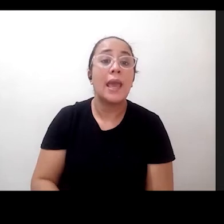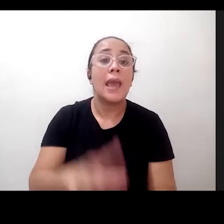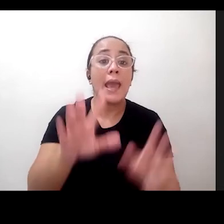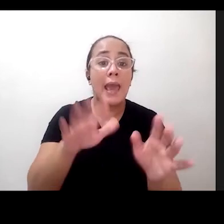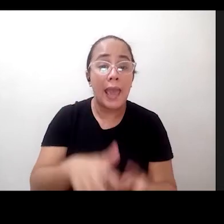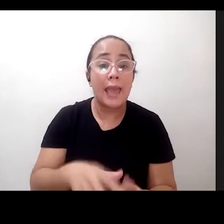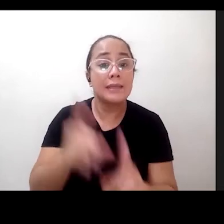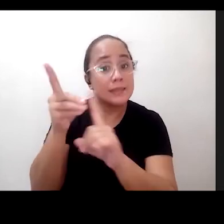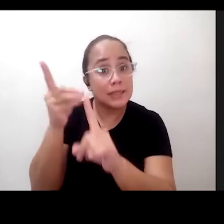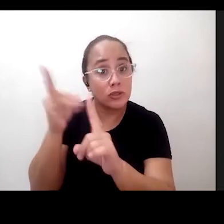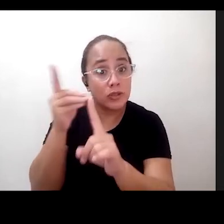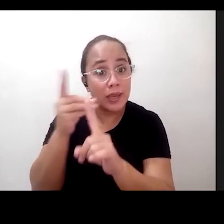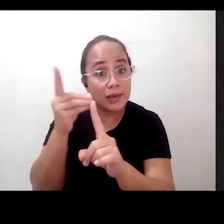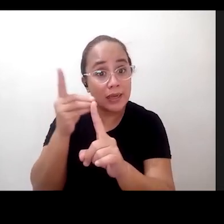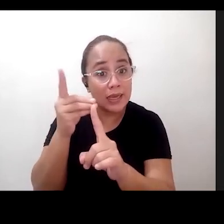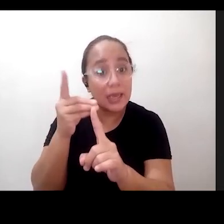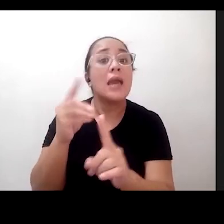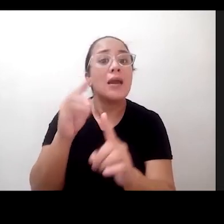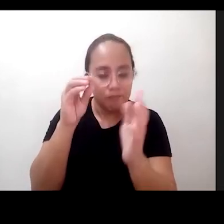signs.